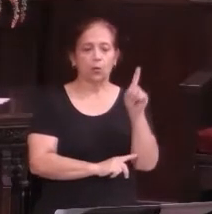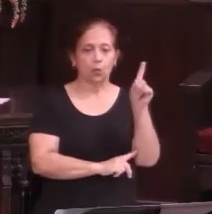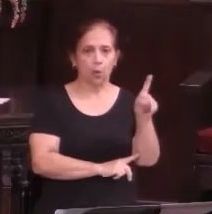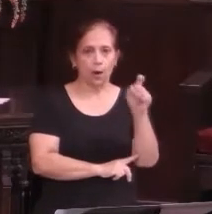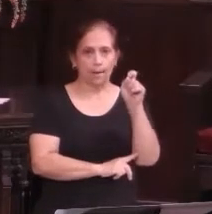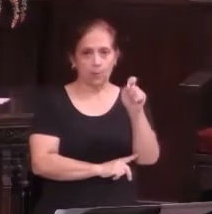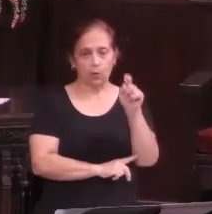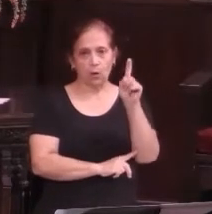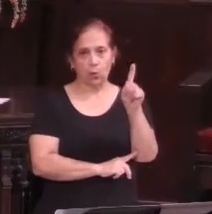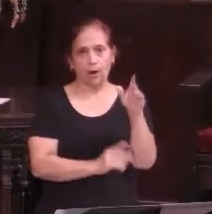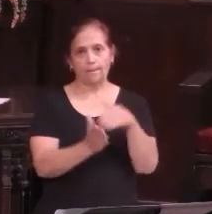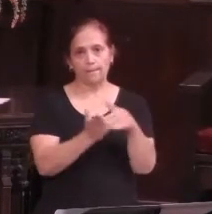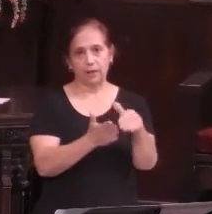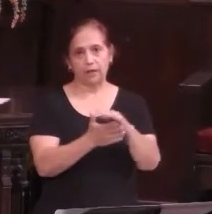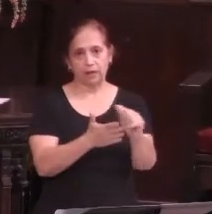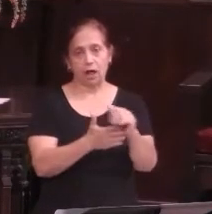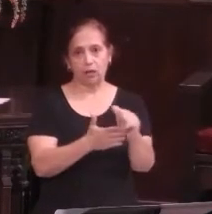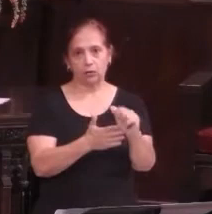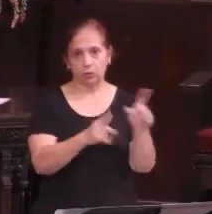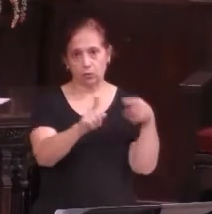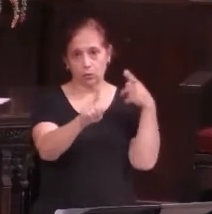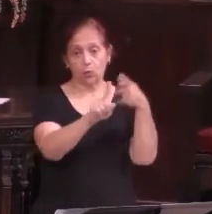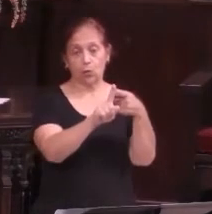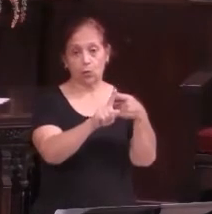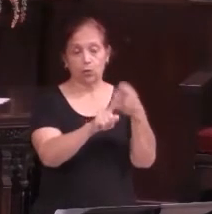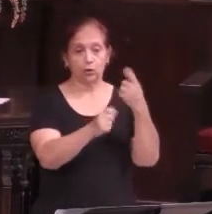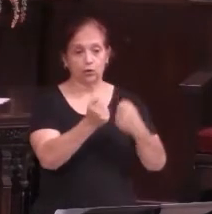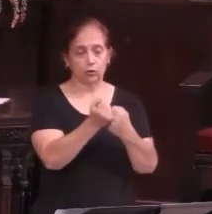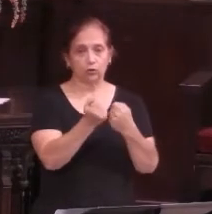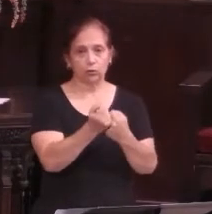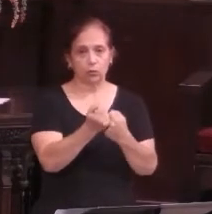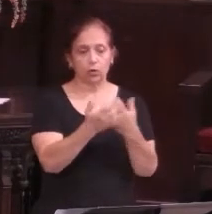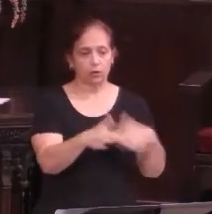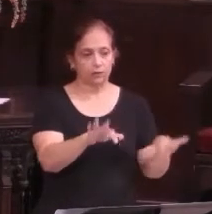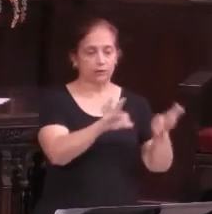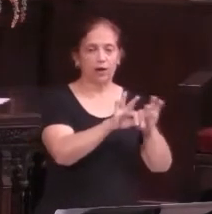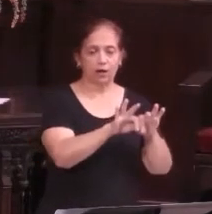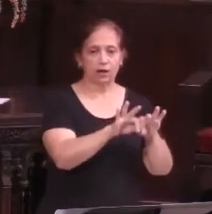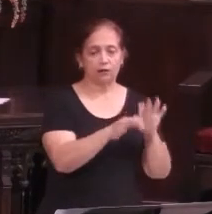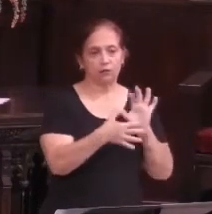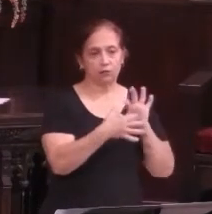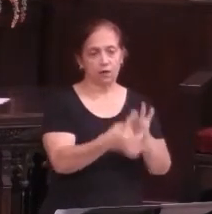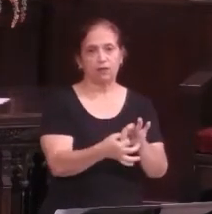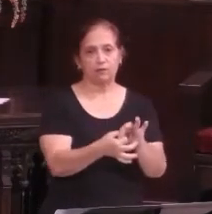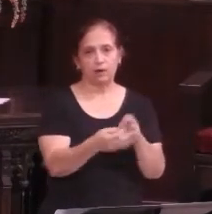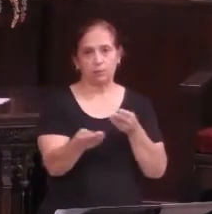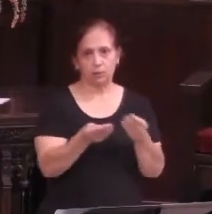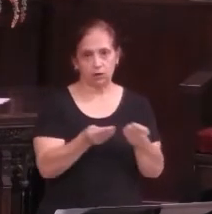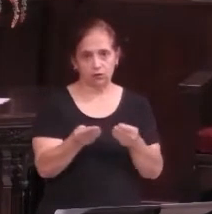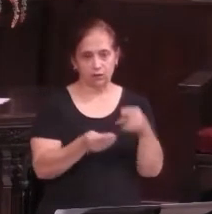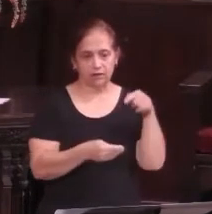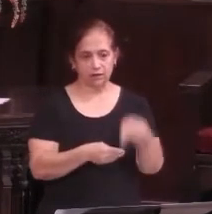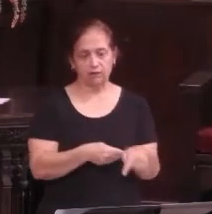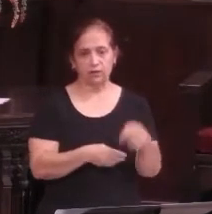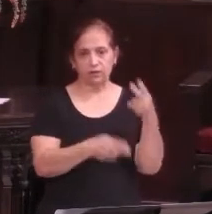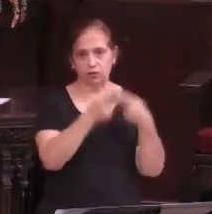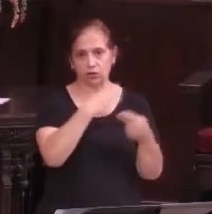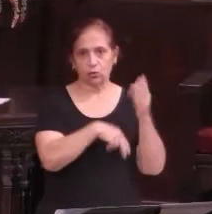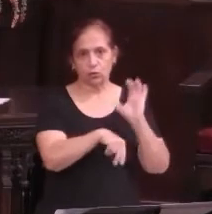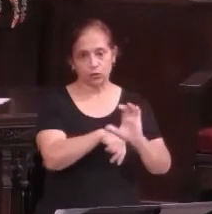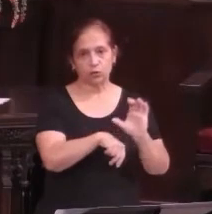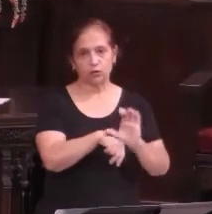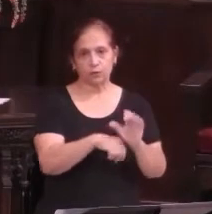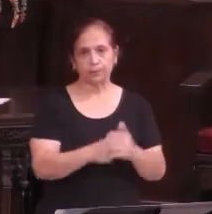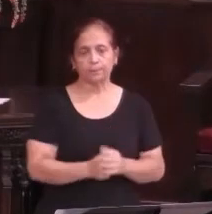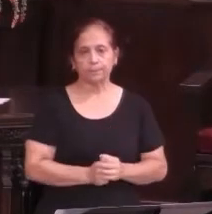$1.1 million to support the vital and relevant ministries of this historic